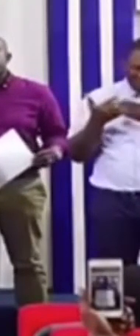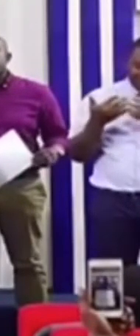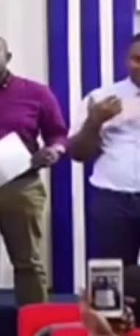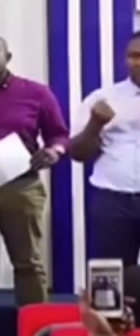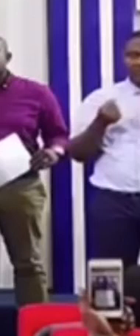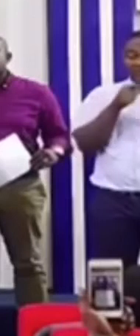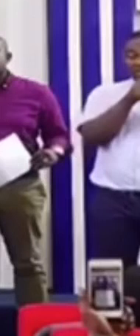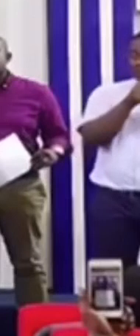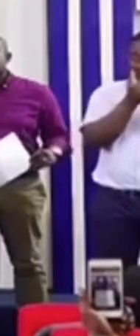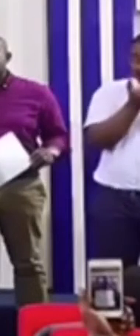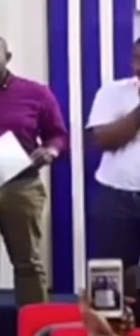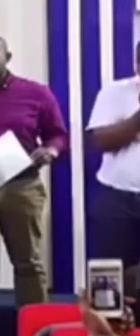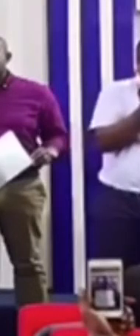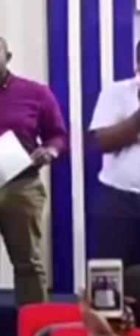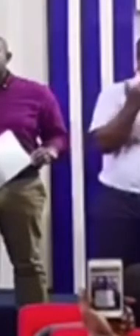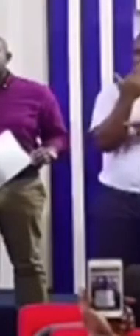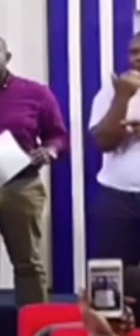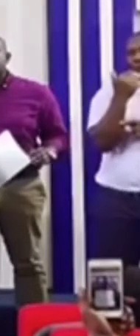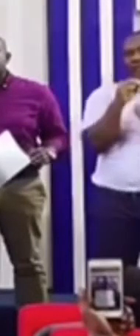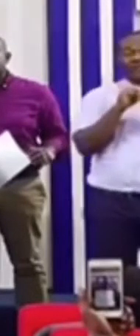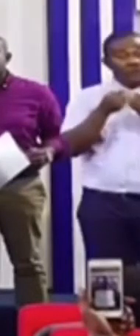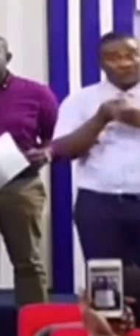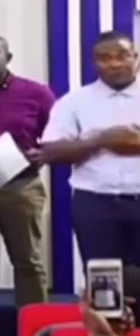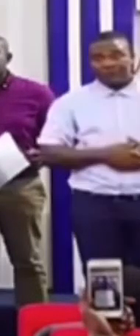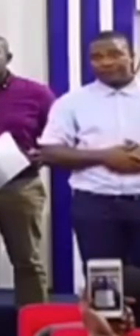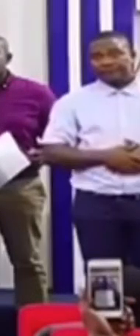two of them that were seen the 13th.